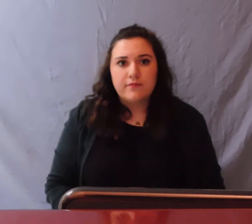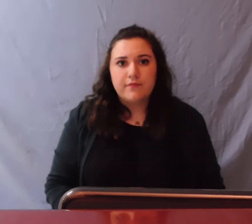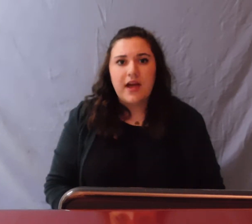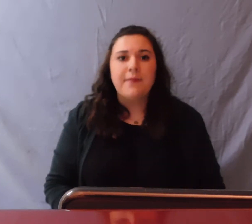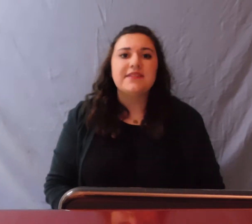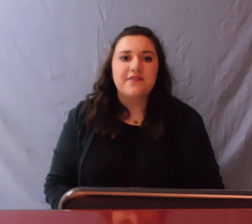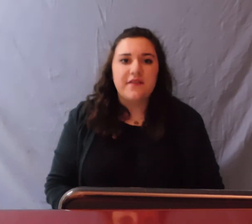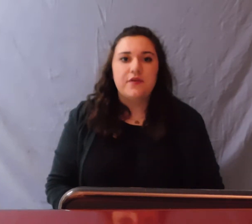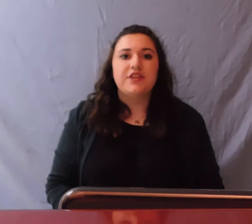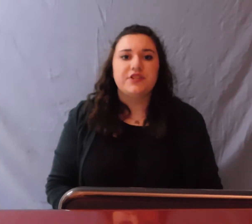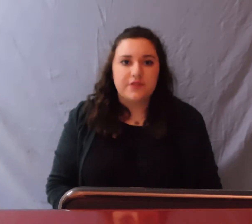I myself have three children.